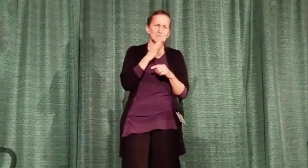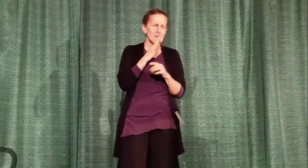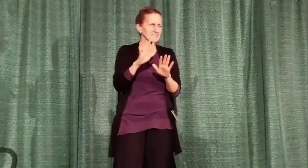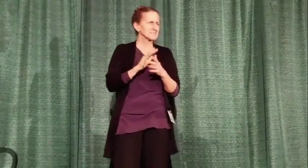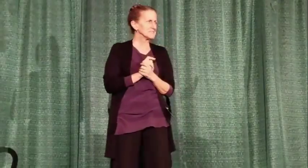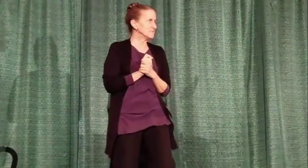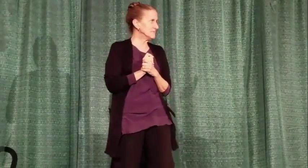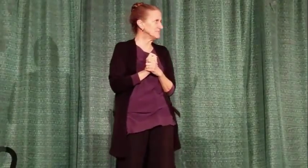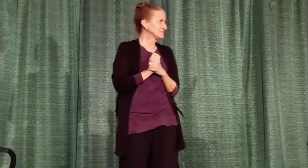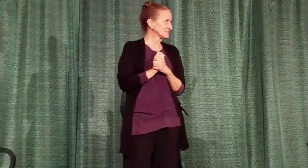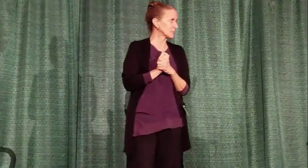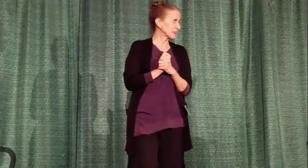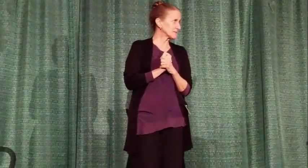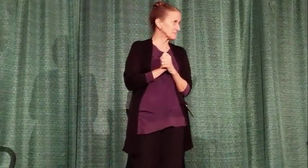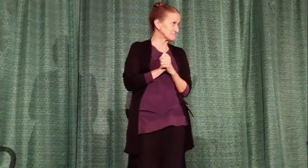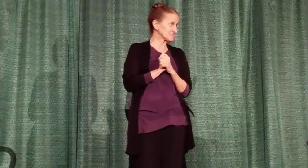of this conversation.